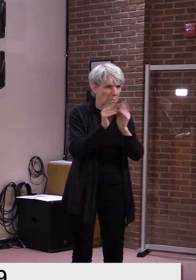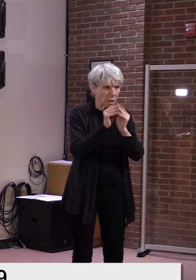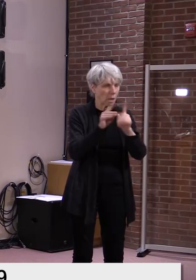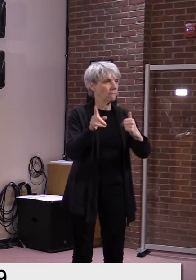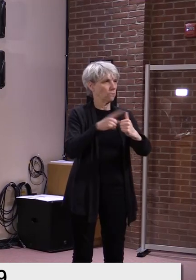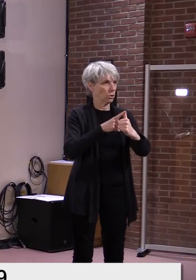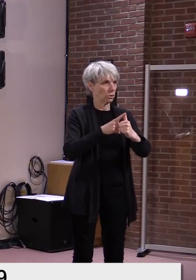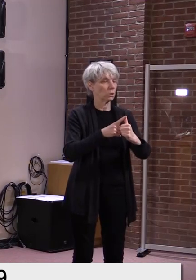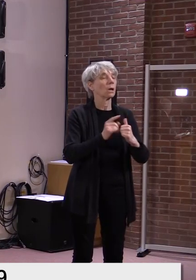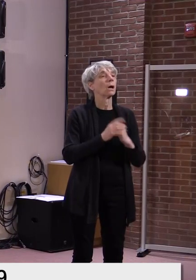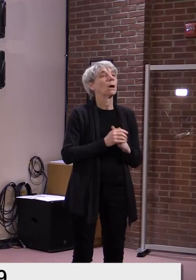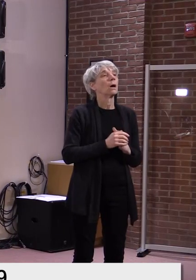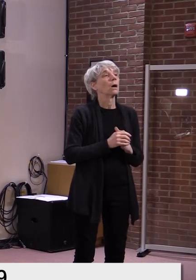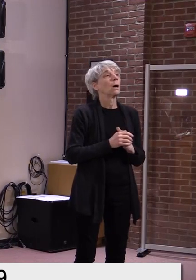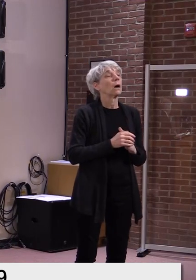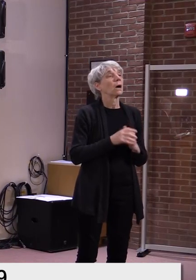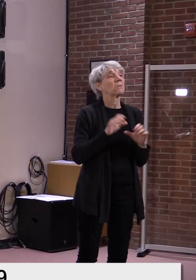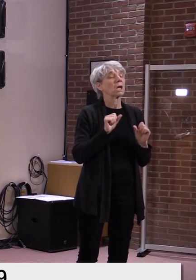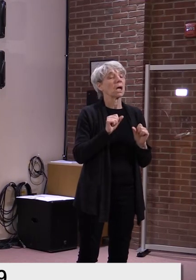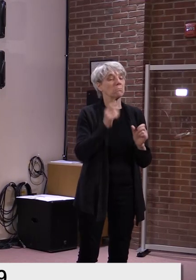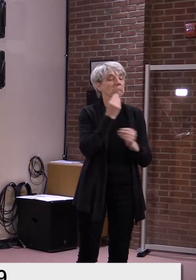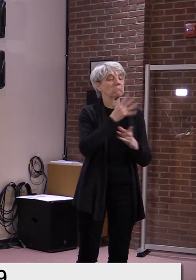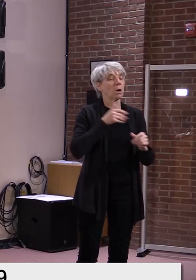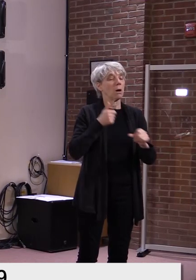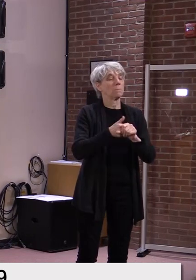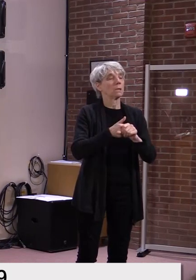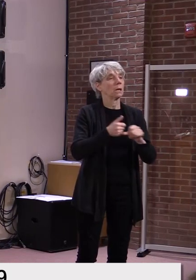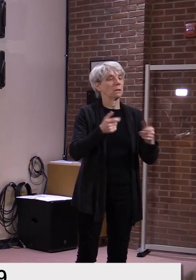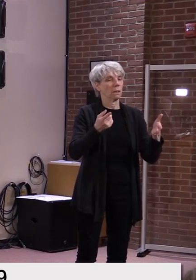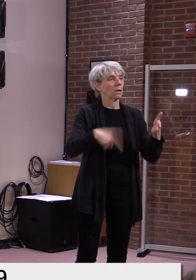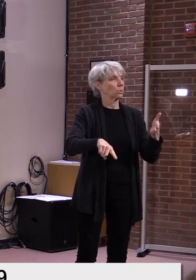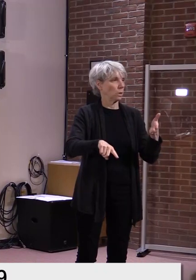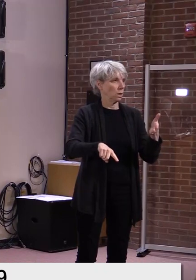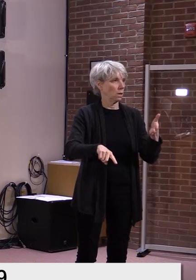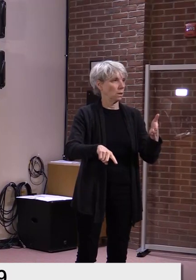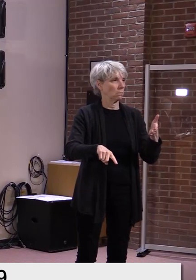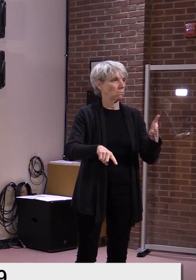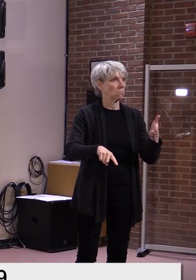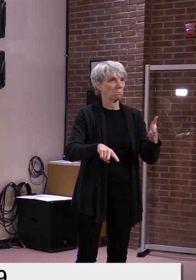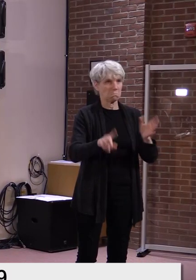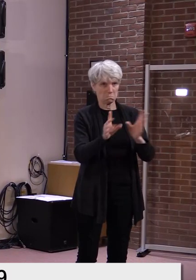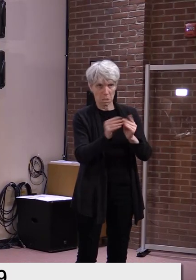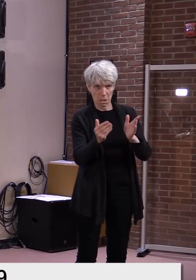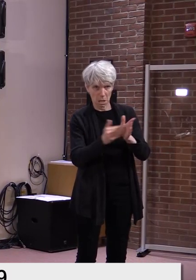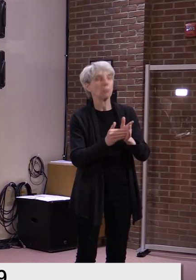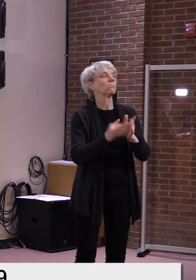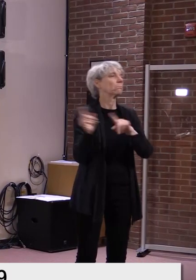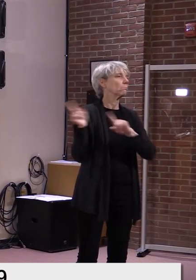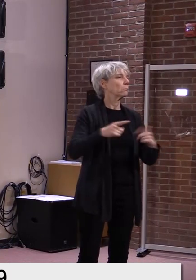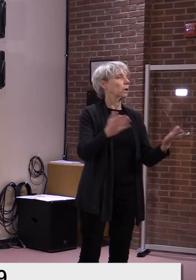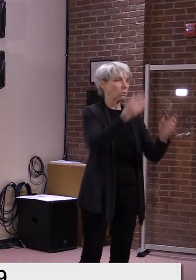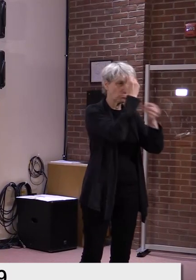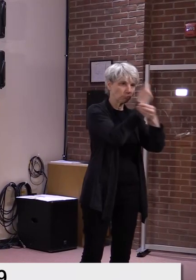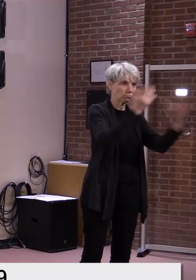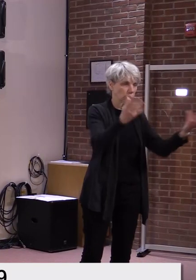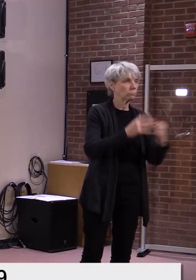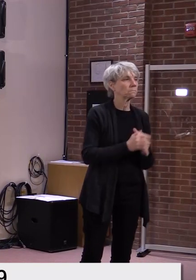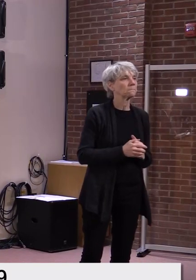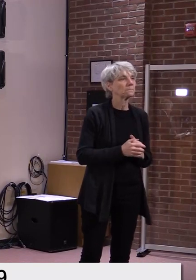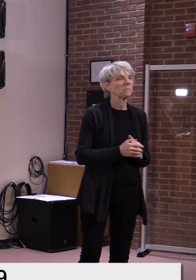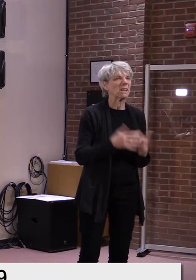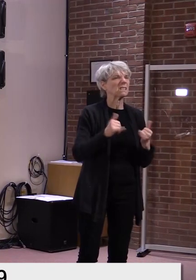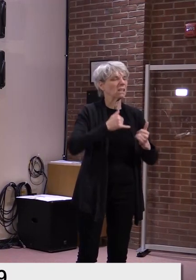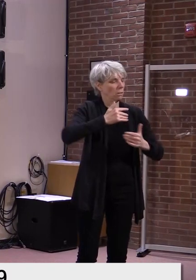more progress on this in next week as we move forward, but that's where we are right now, Lisa.